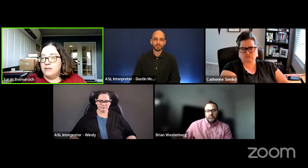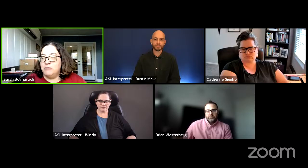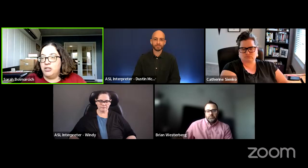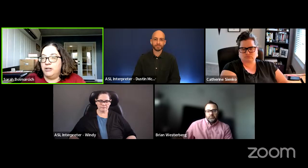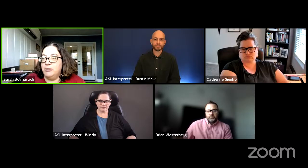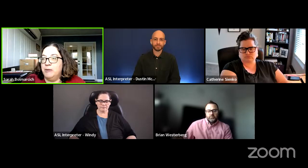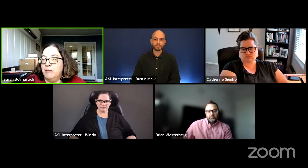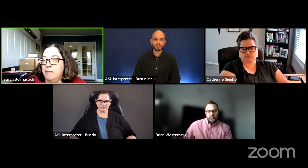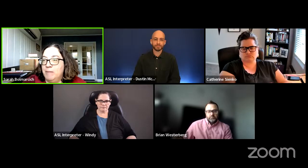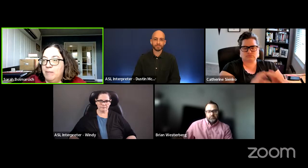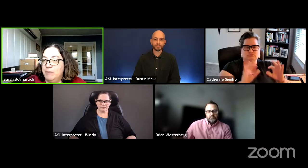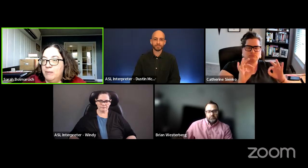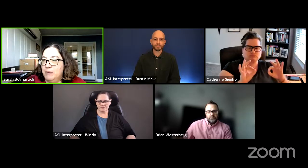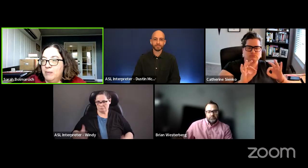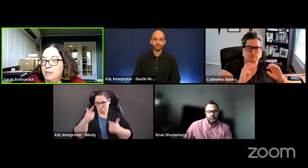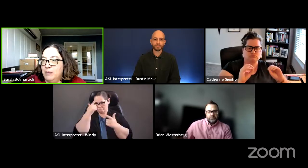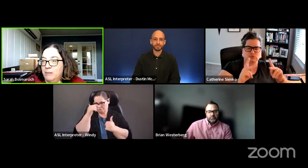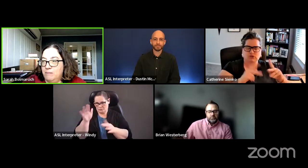It's up to you.